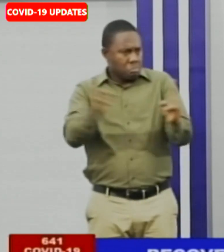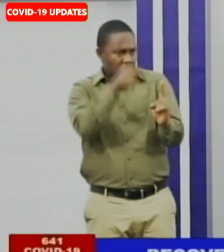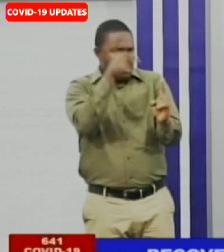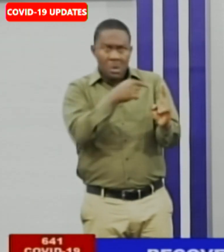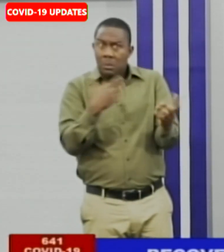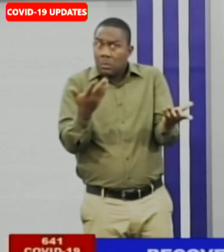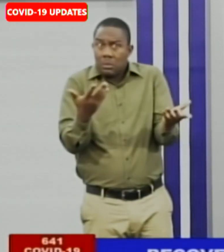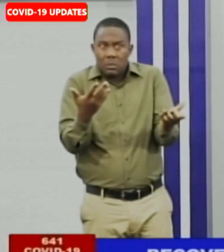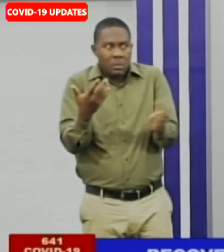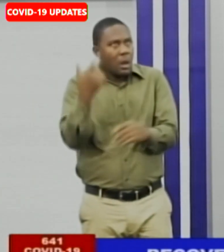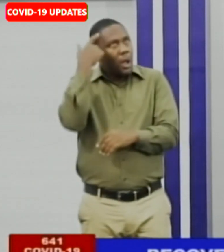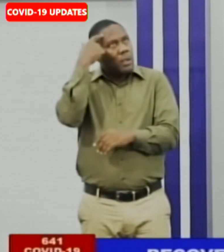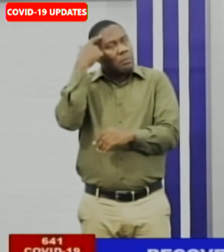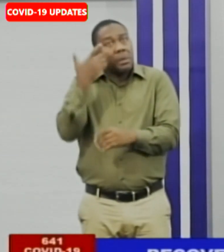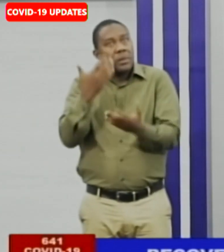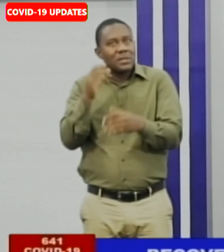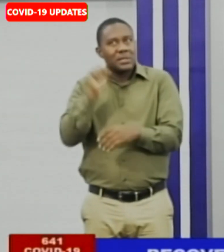me Korea for be but